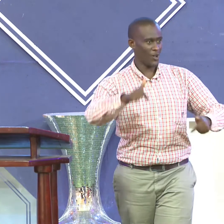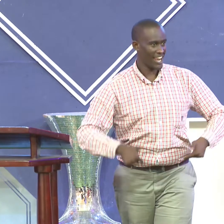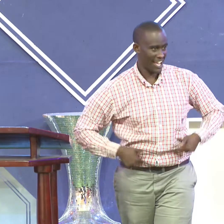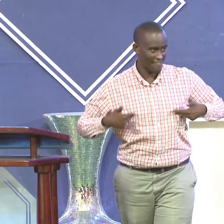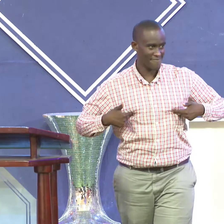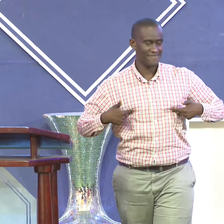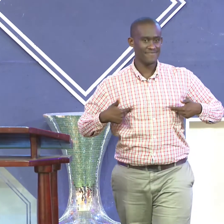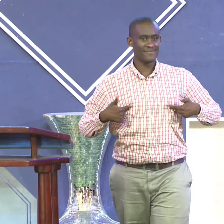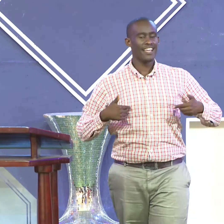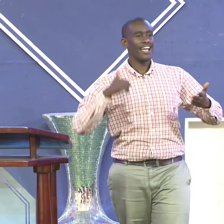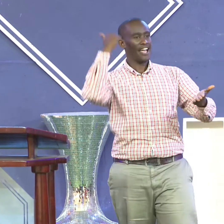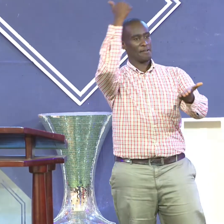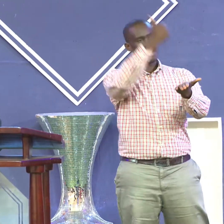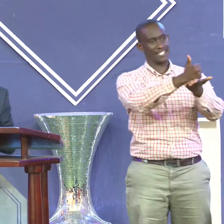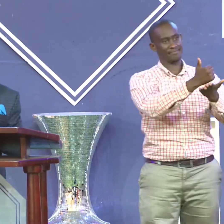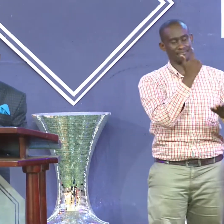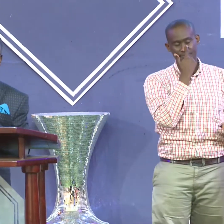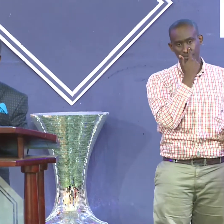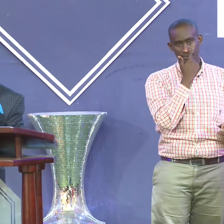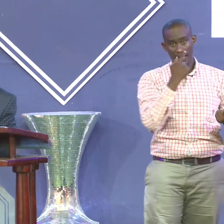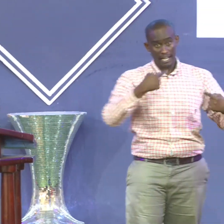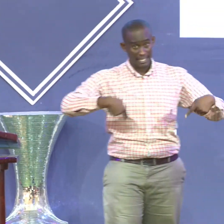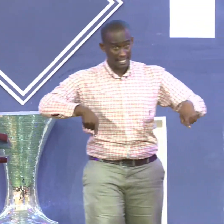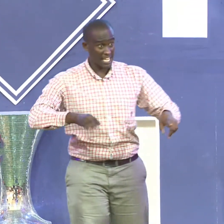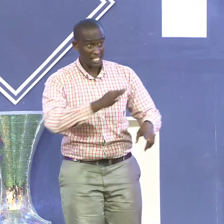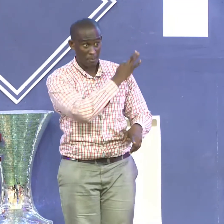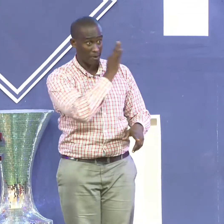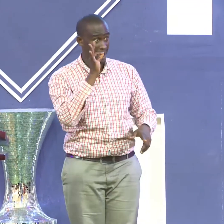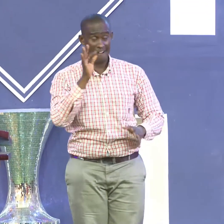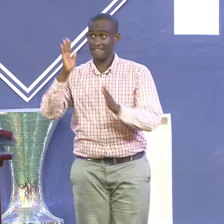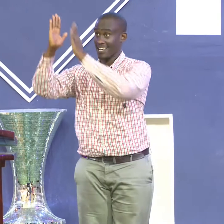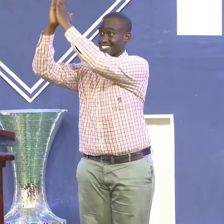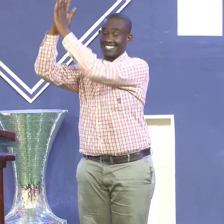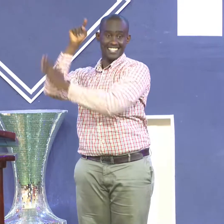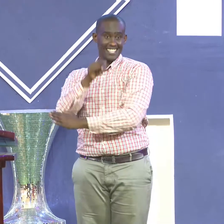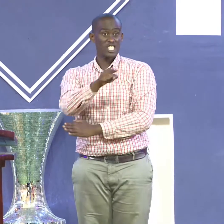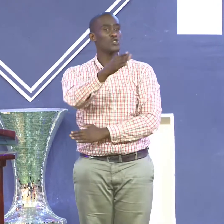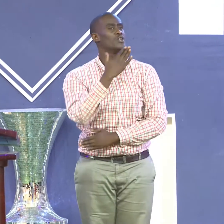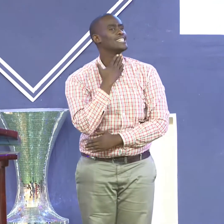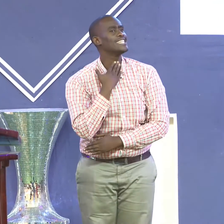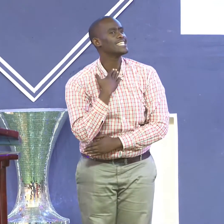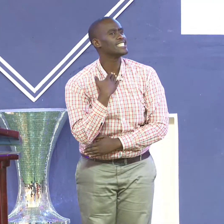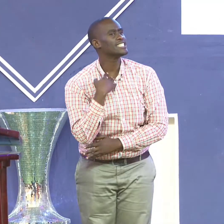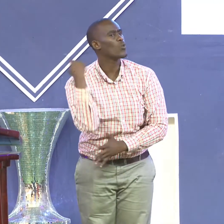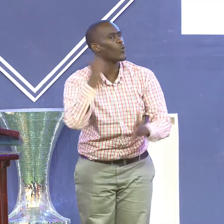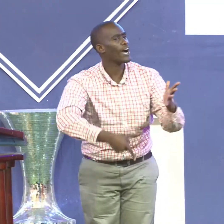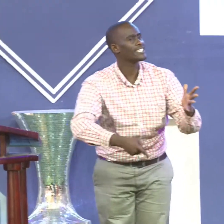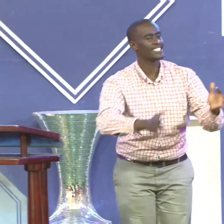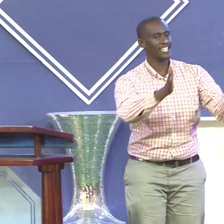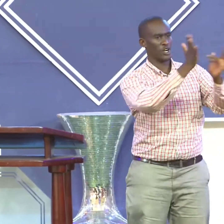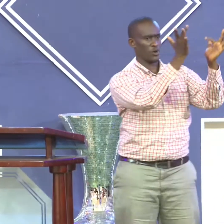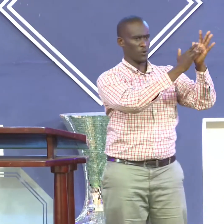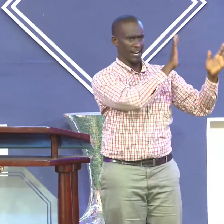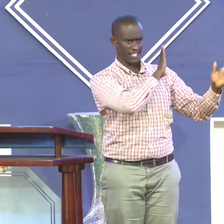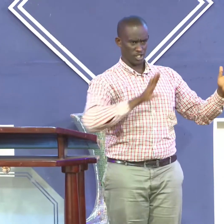entire life. Amen. Praise the Lord. Mukusaba kuno n'okusiiba. In this prayer and fasting. Wetaagayo Kristo. You need